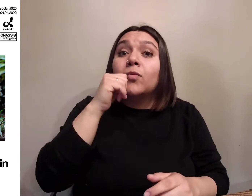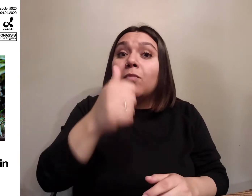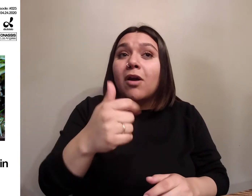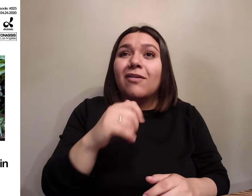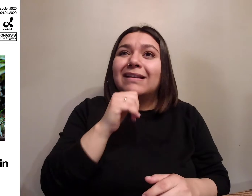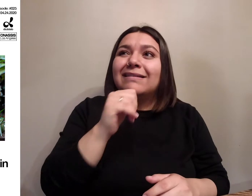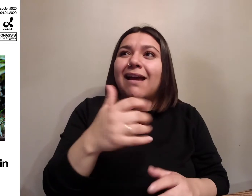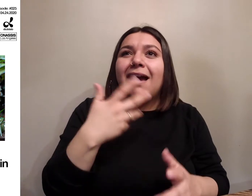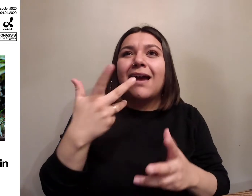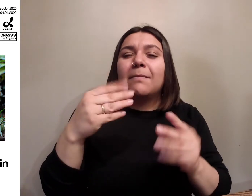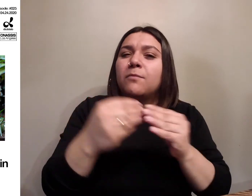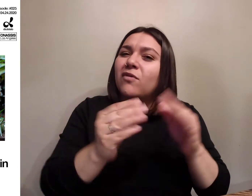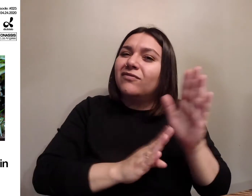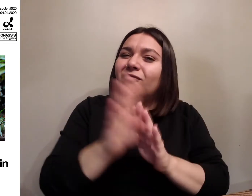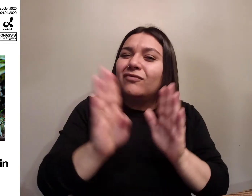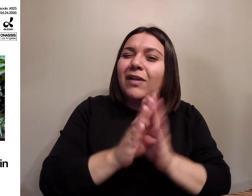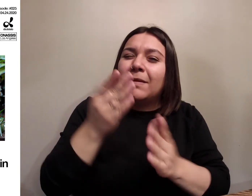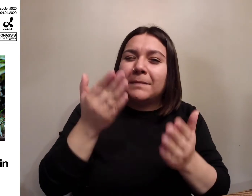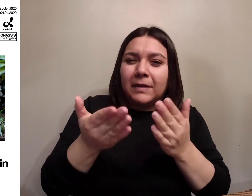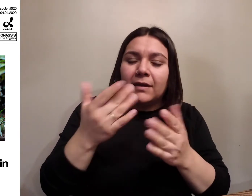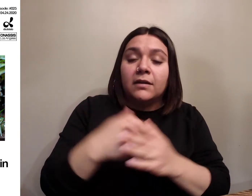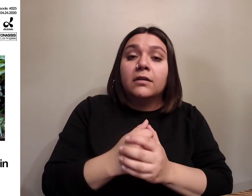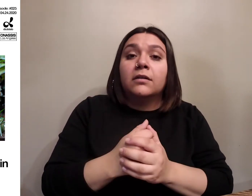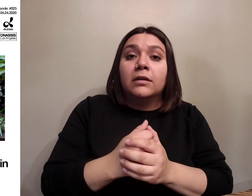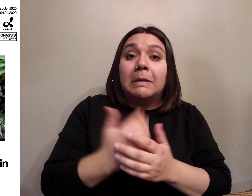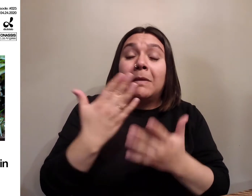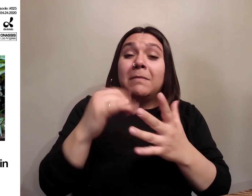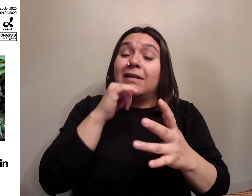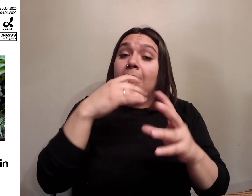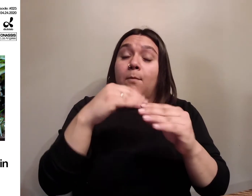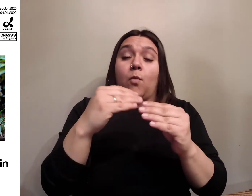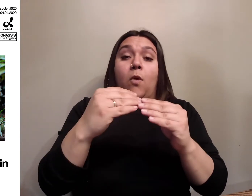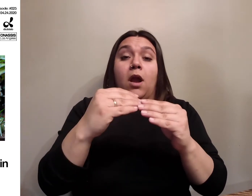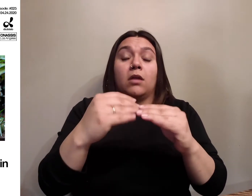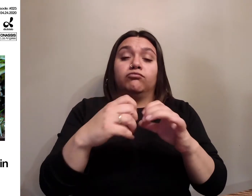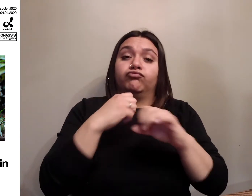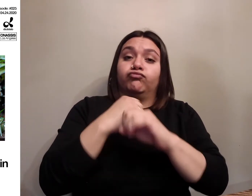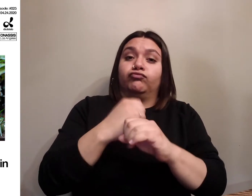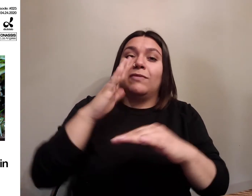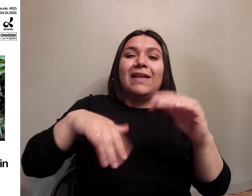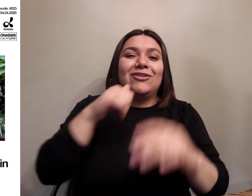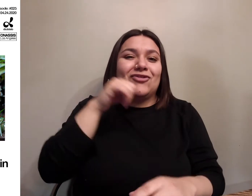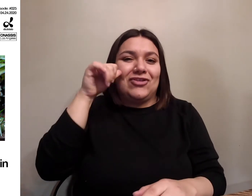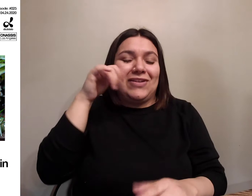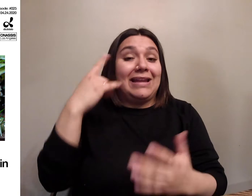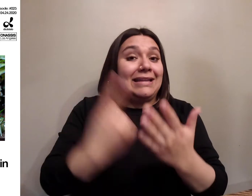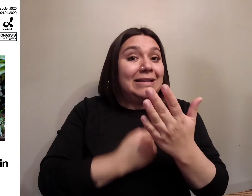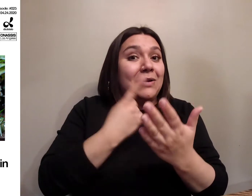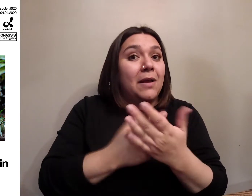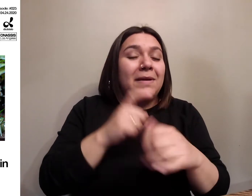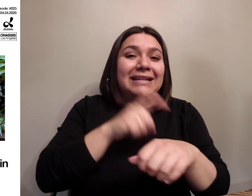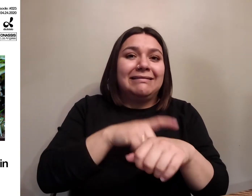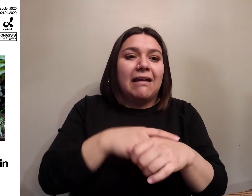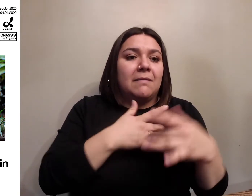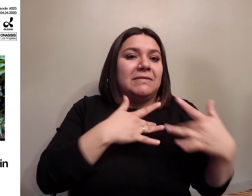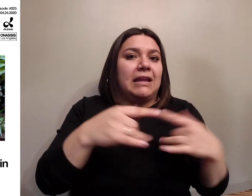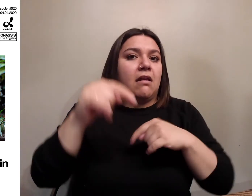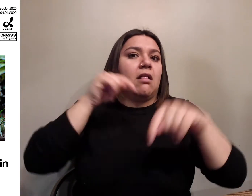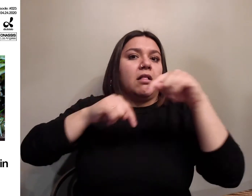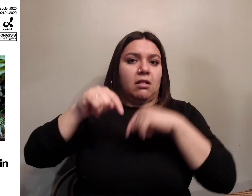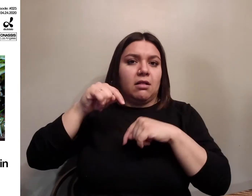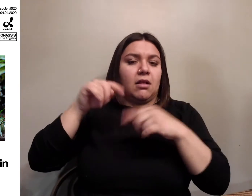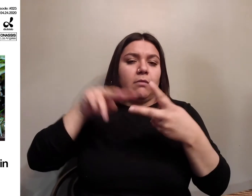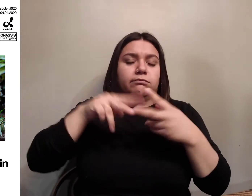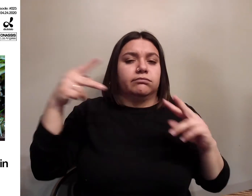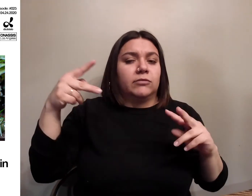not always necessarily go forward, that tomorrow is not necessarily more developed, secure